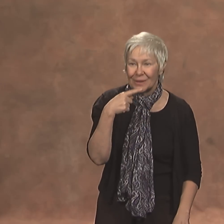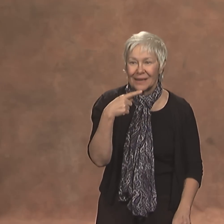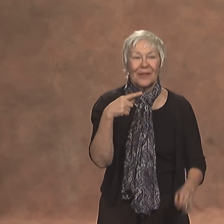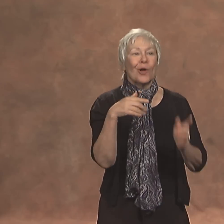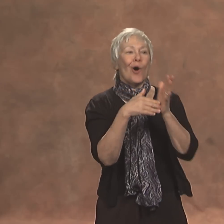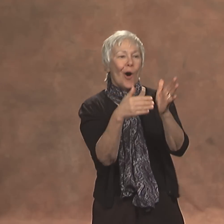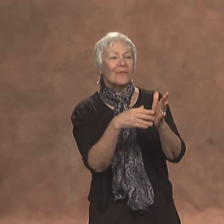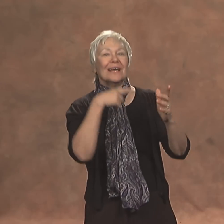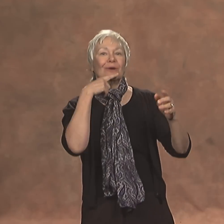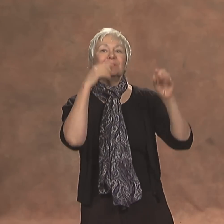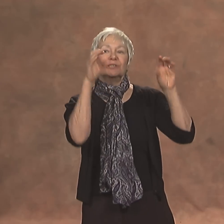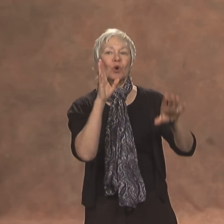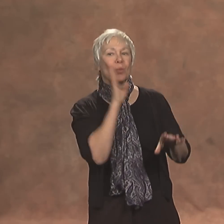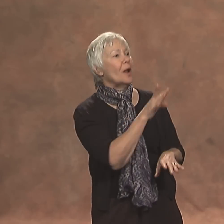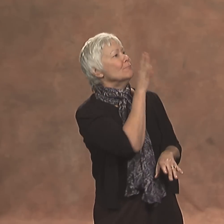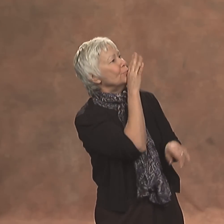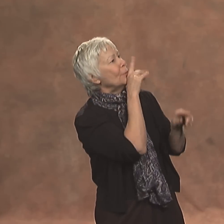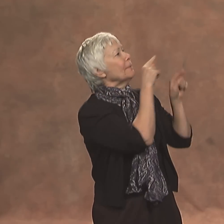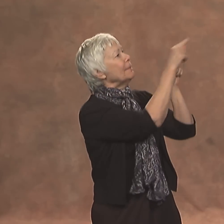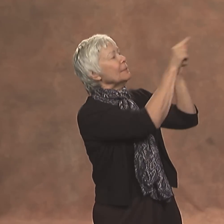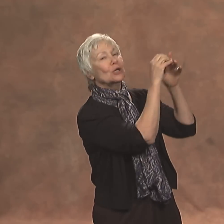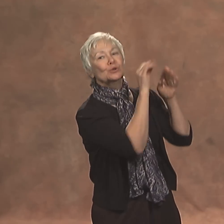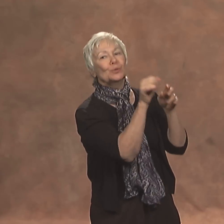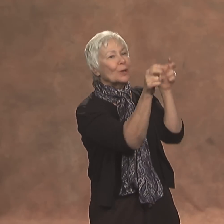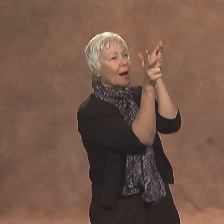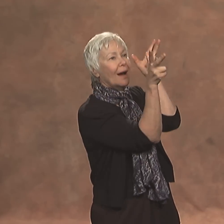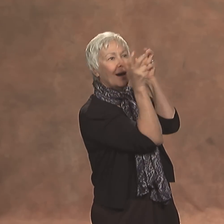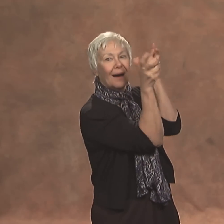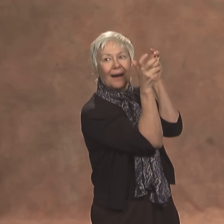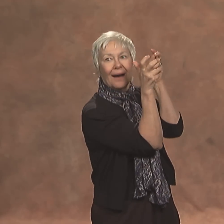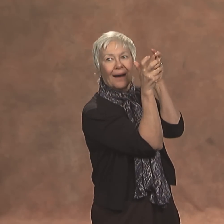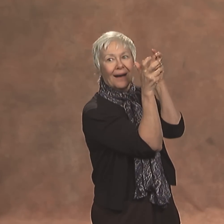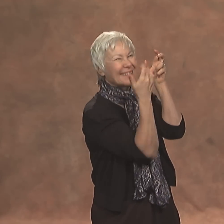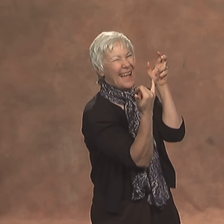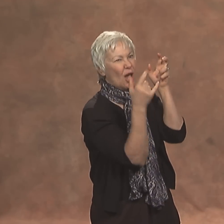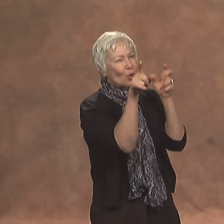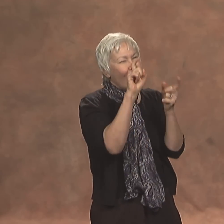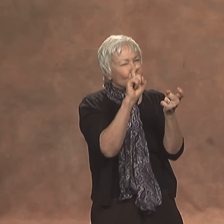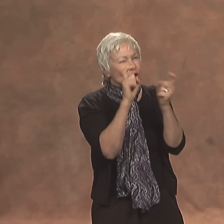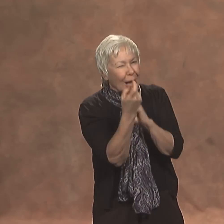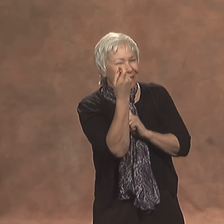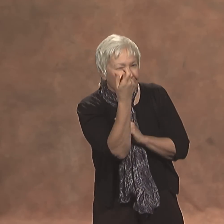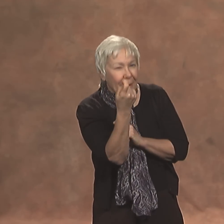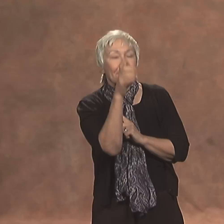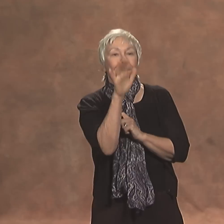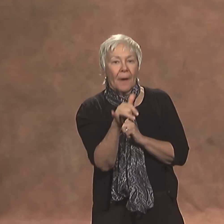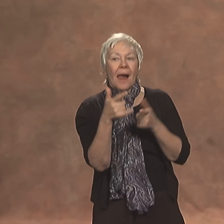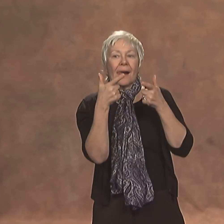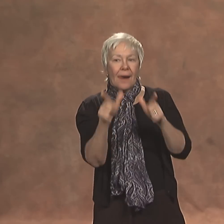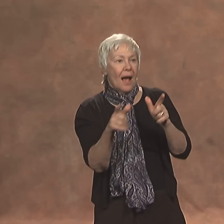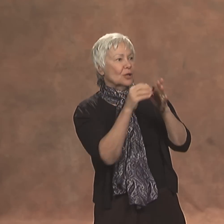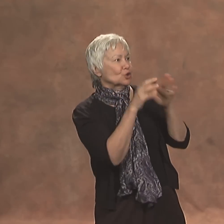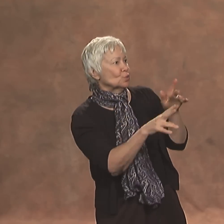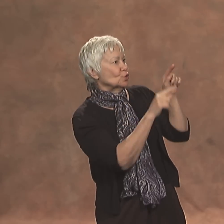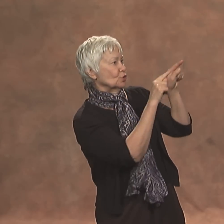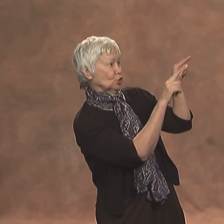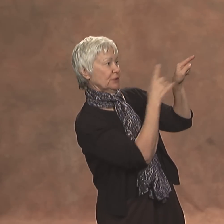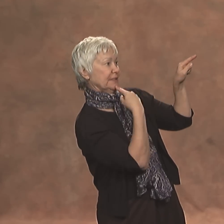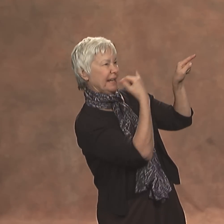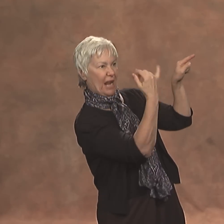student to look at the text and then go ahead and interpret the message. And this is true for students who can hear as well.